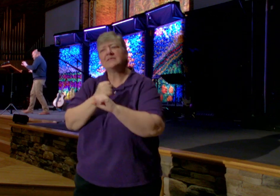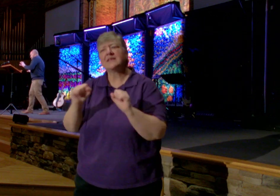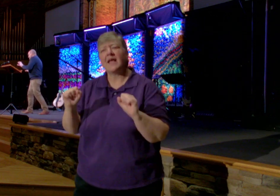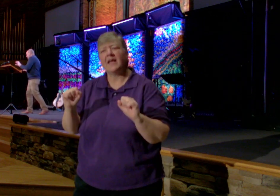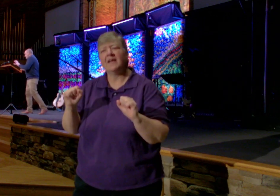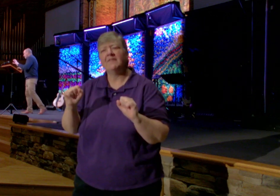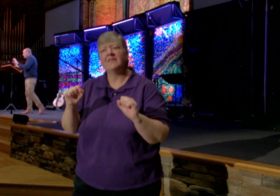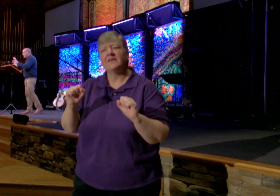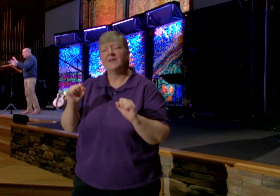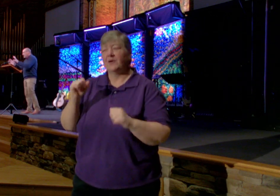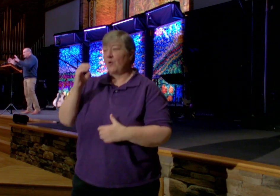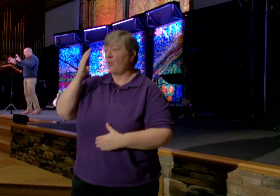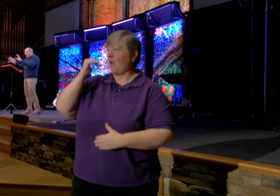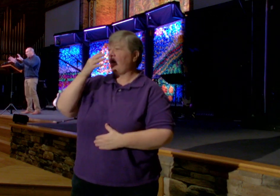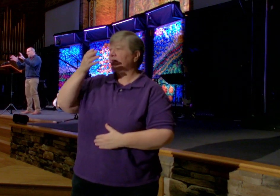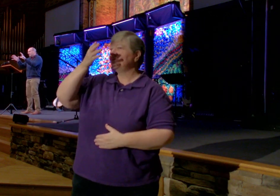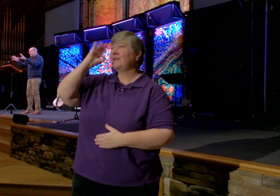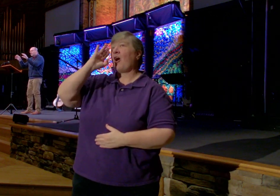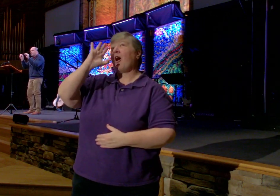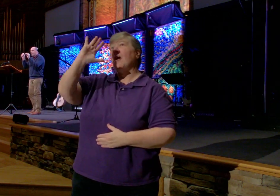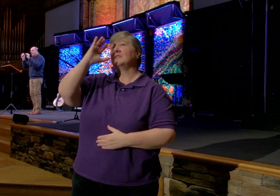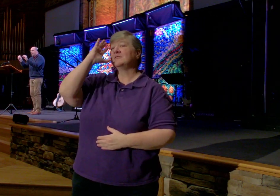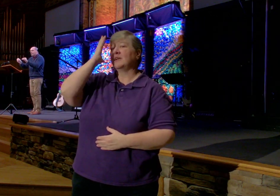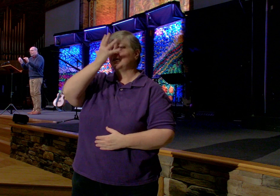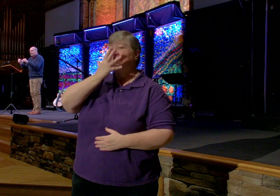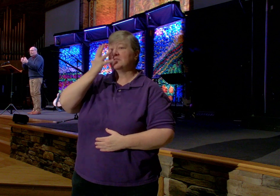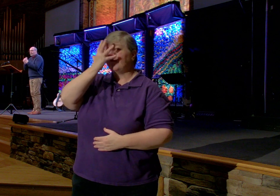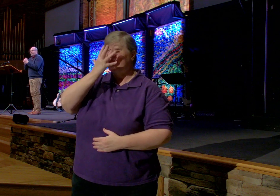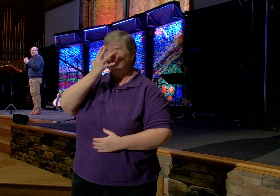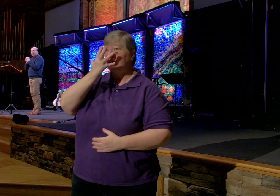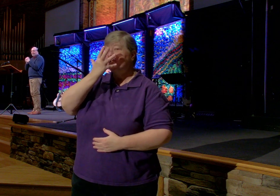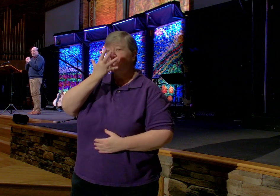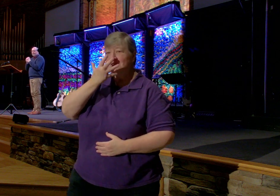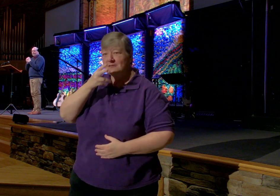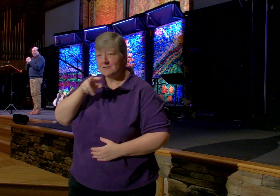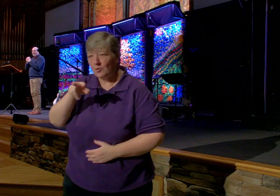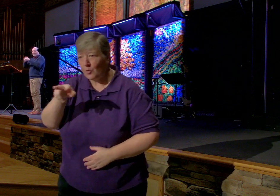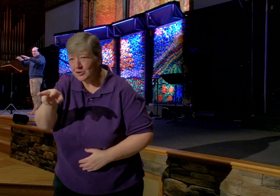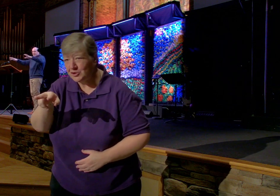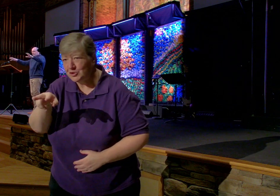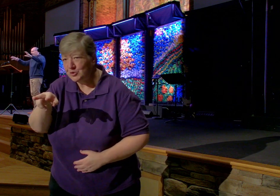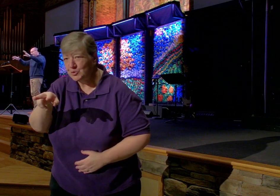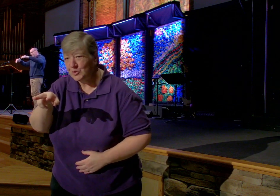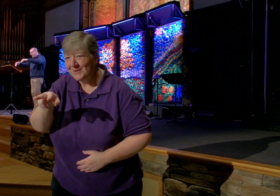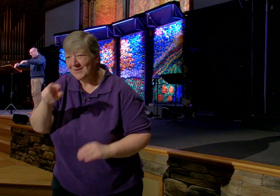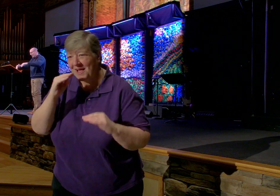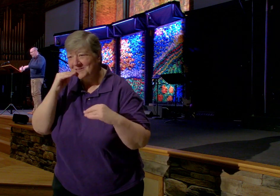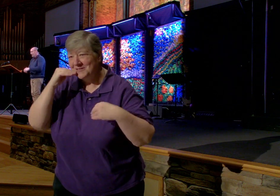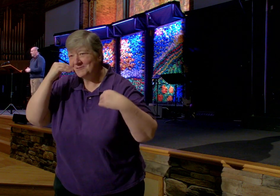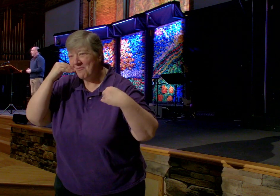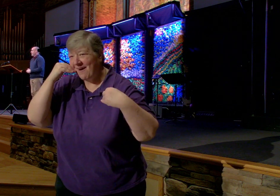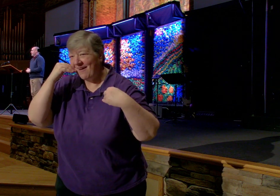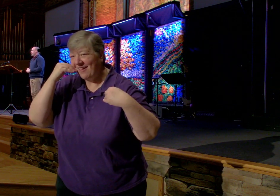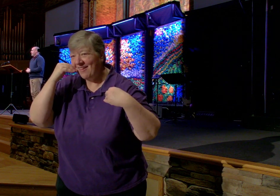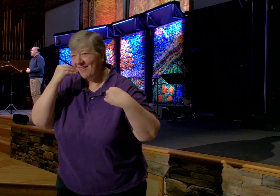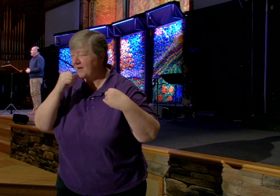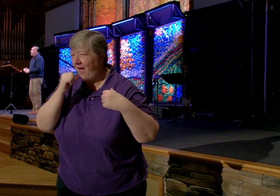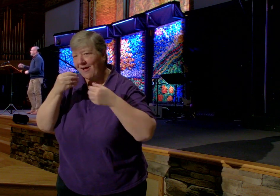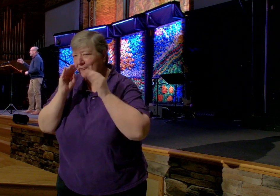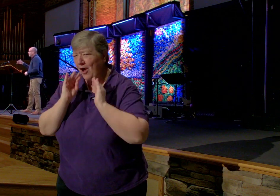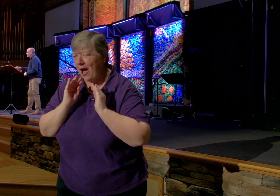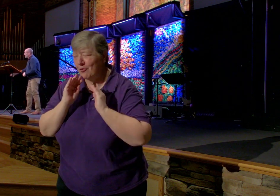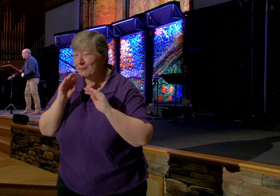and restore? Why is God's face always turned towards you and has a smile instead of a